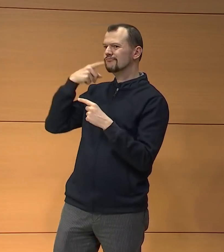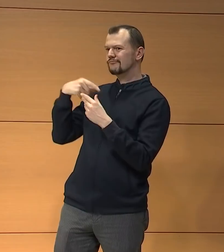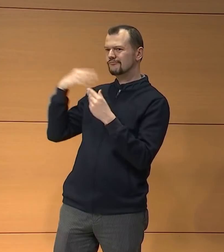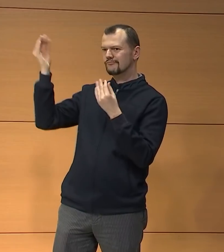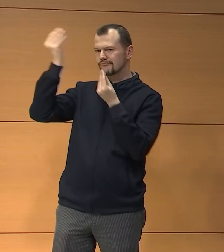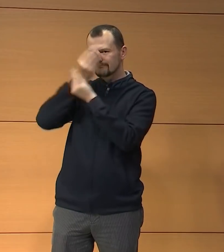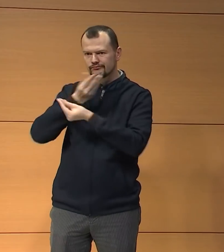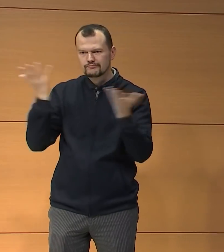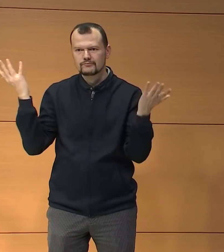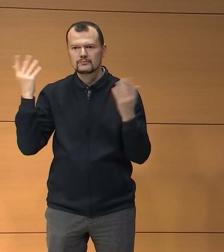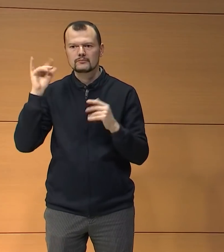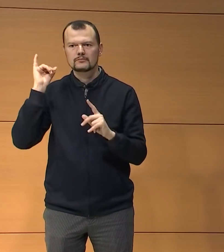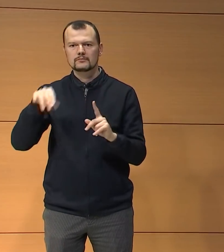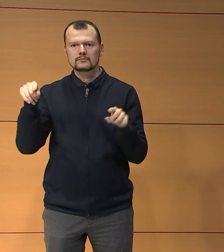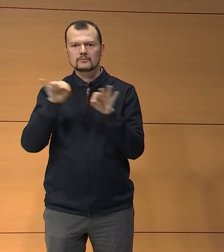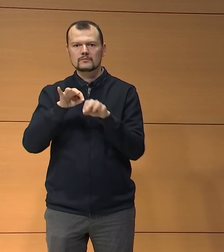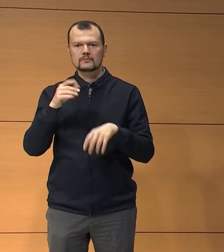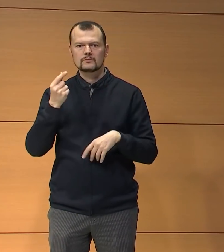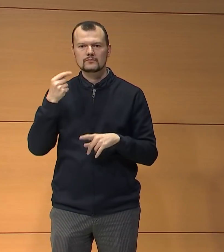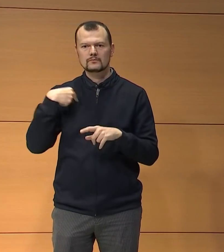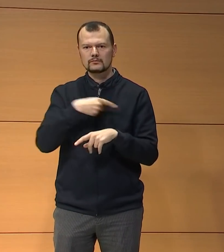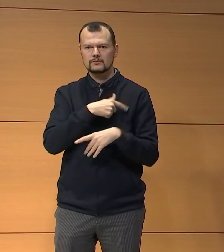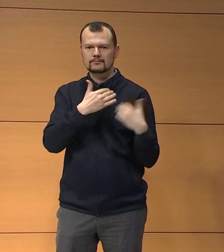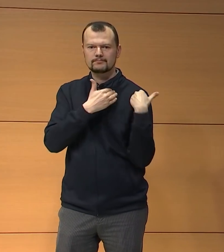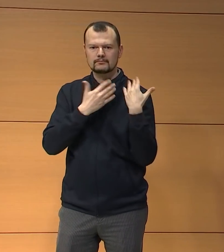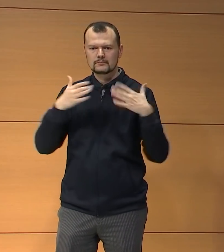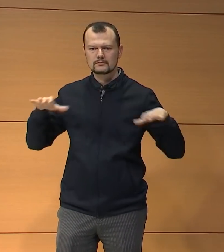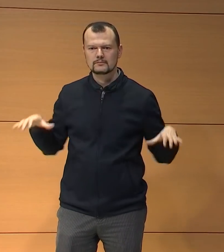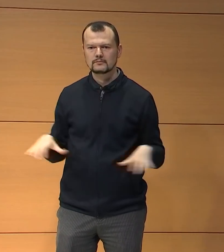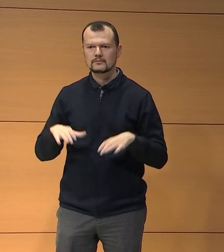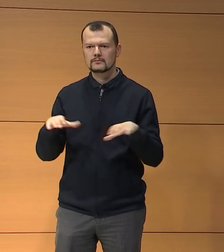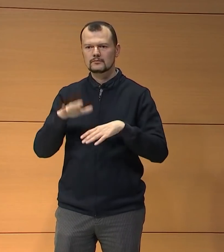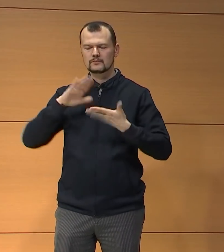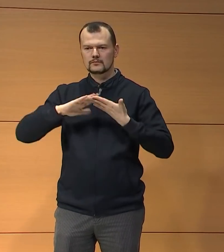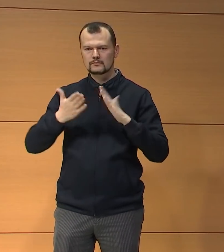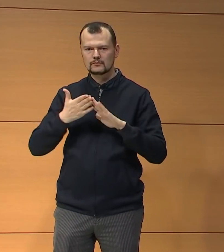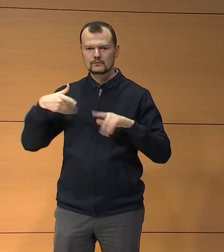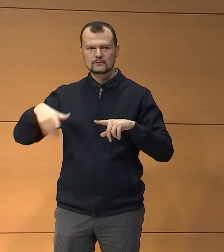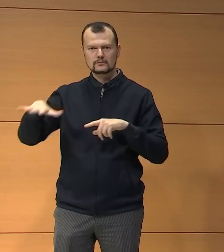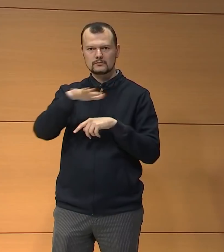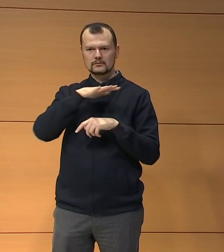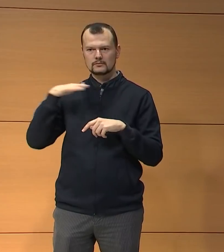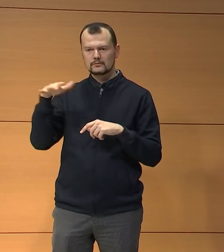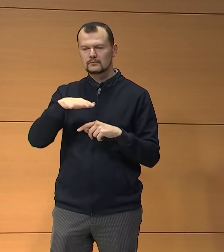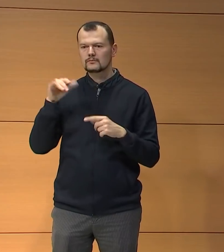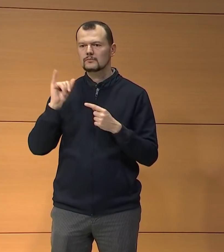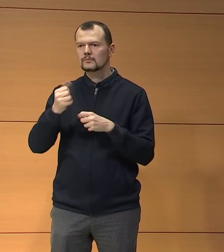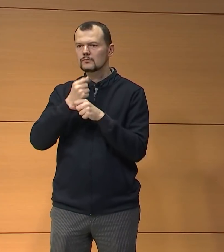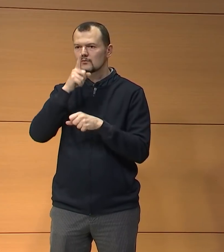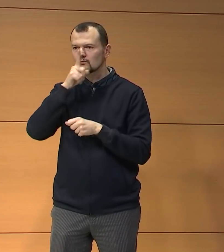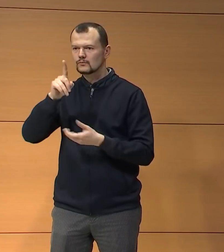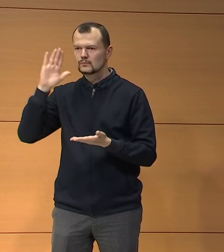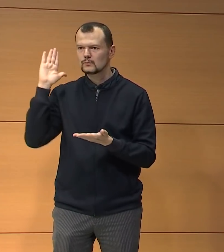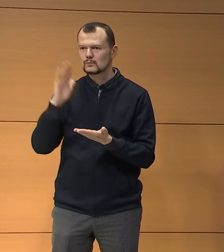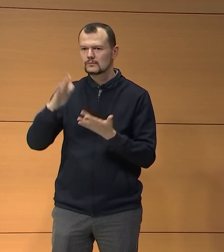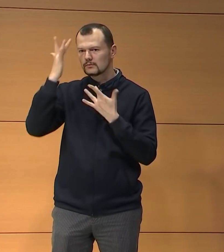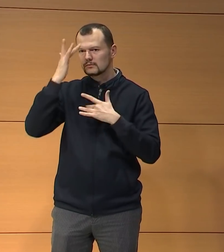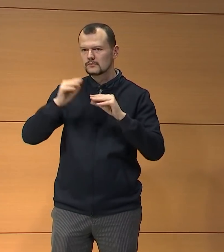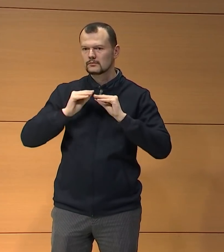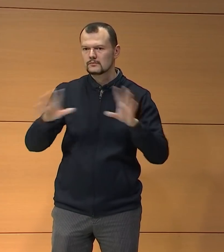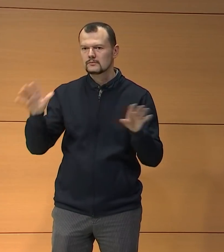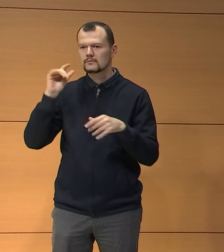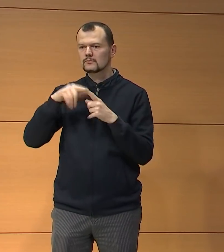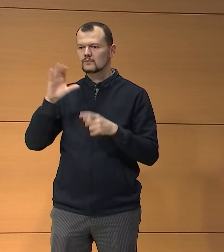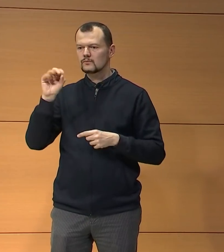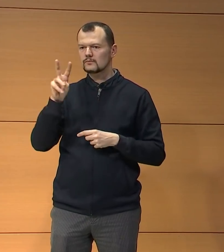and collectively as a community to reduce the risk of COVID-19 in Fairfax County.